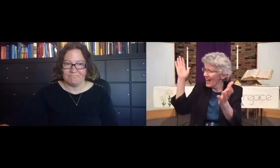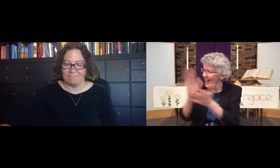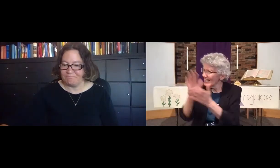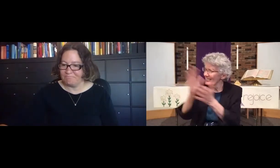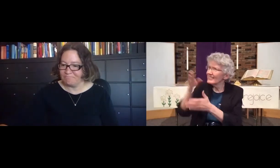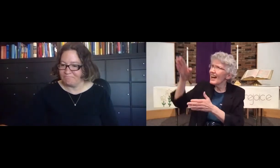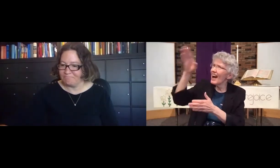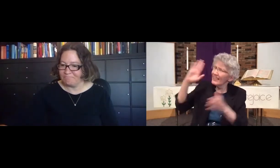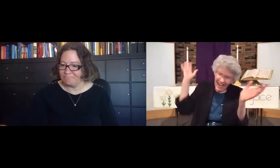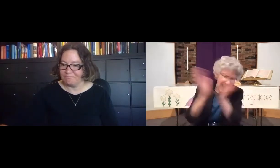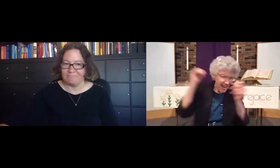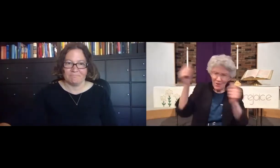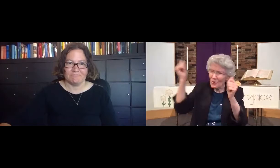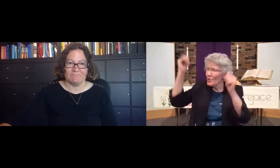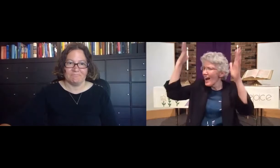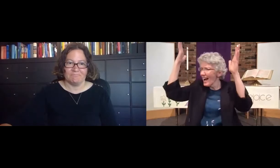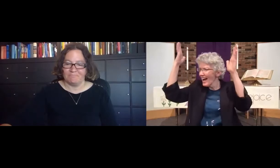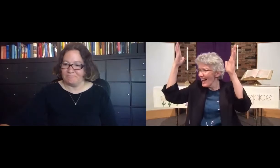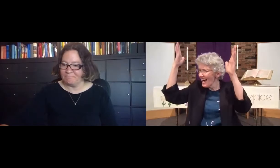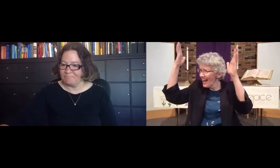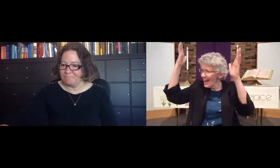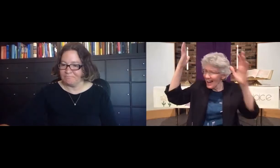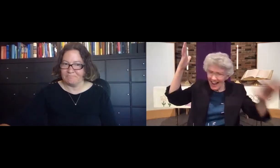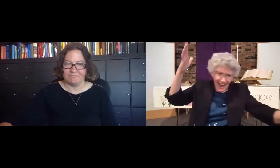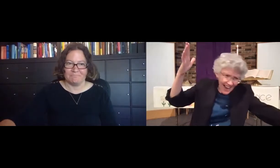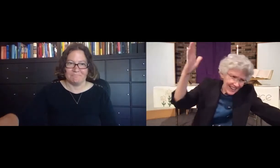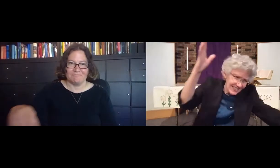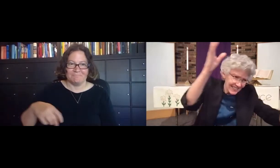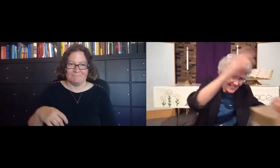Let our praises ring. Alleluia.